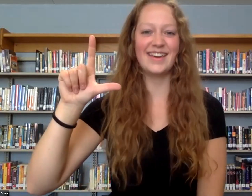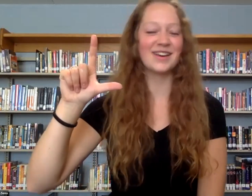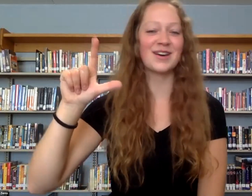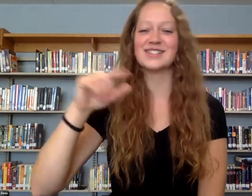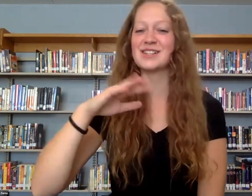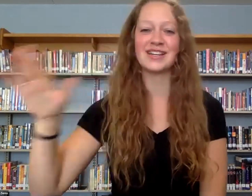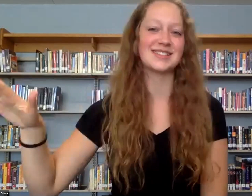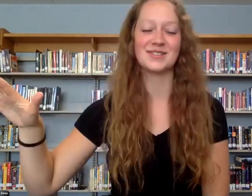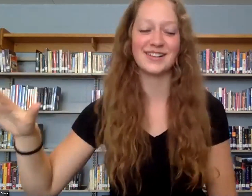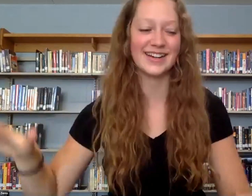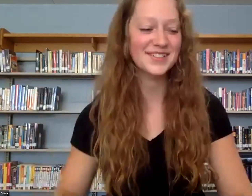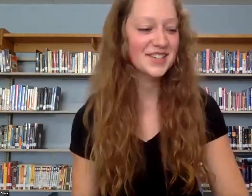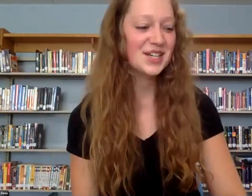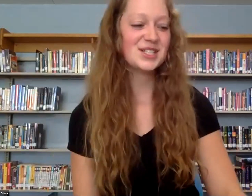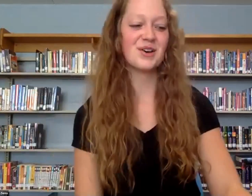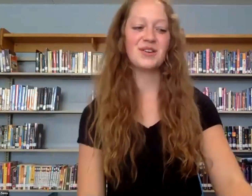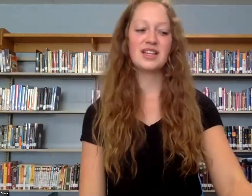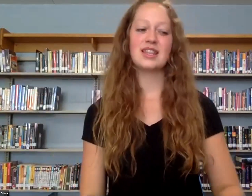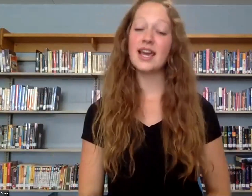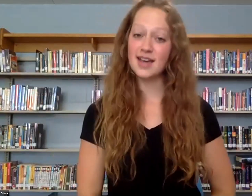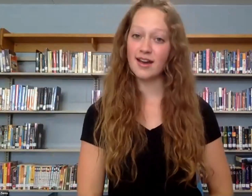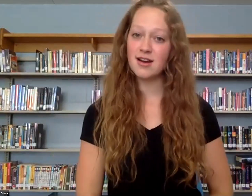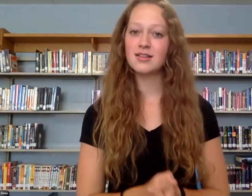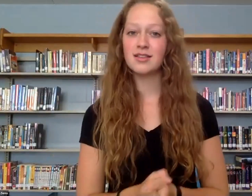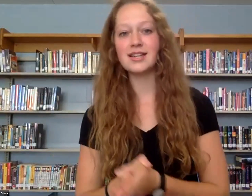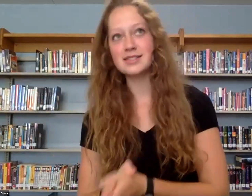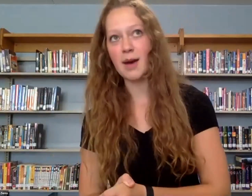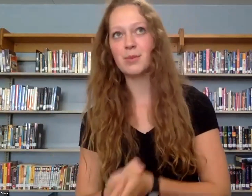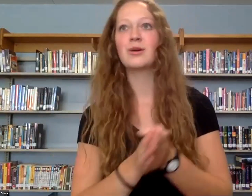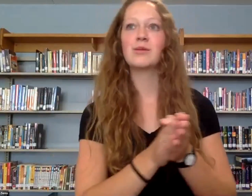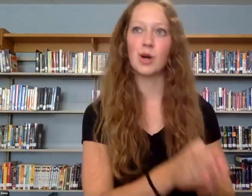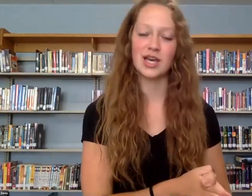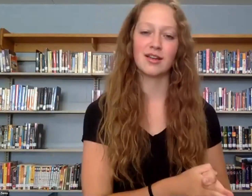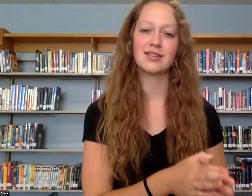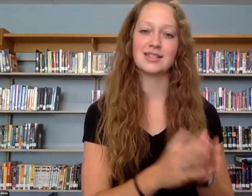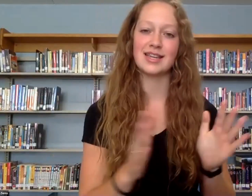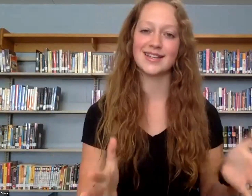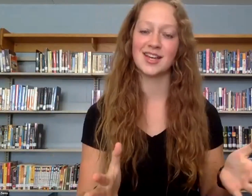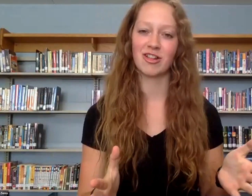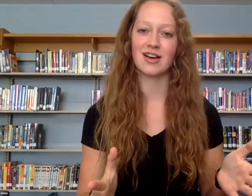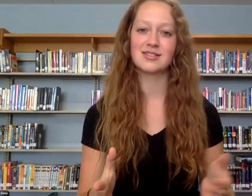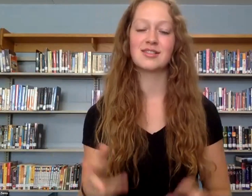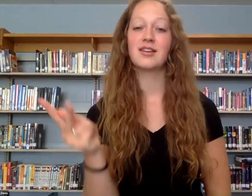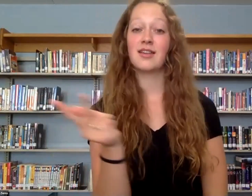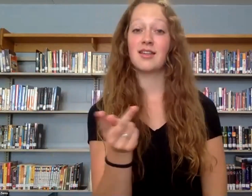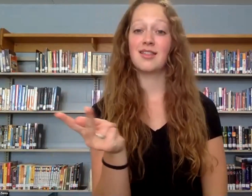You can go as slowly as you want right now. So, they tired, they stop, motel. That's the ASL gloss. Okay.